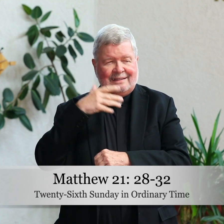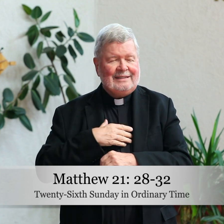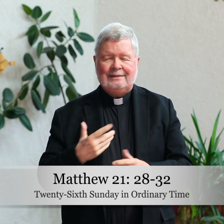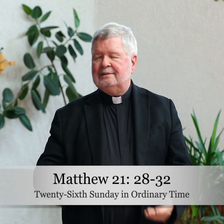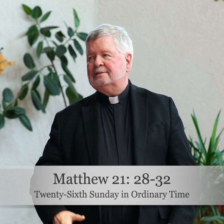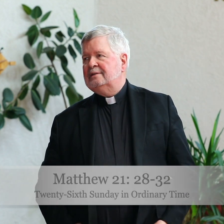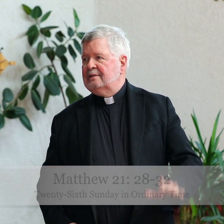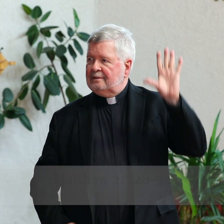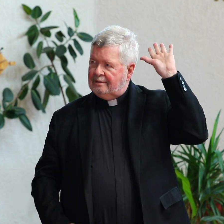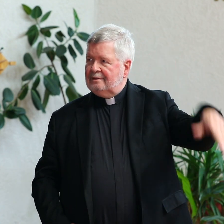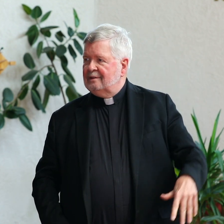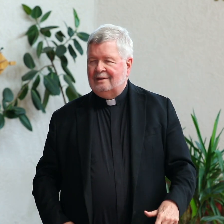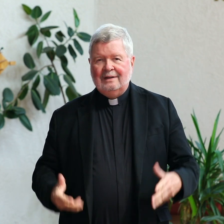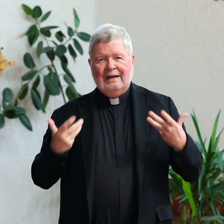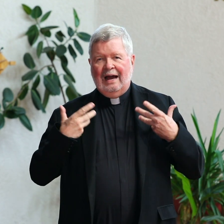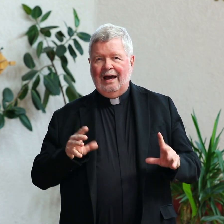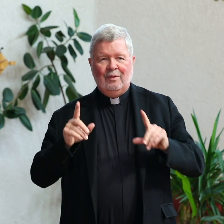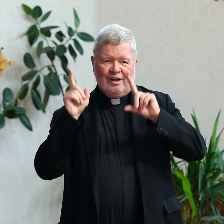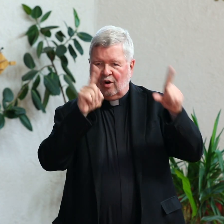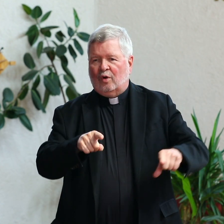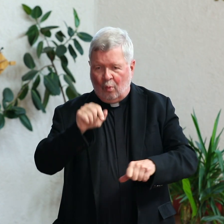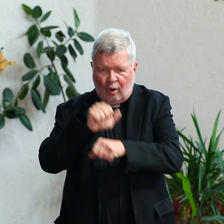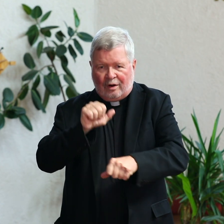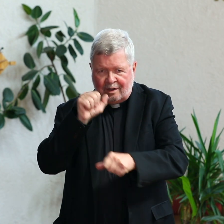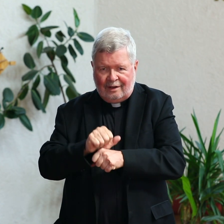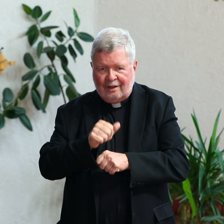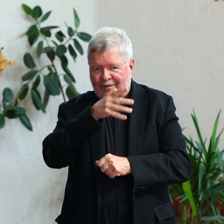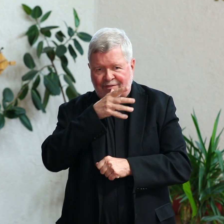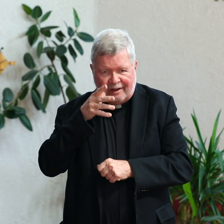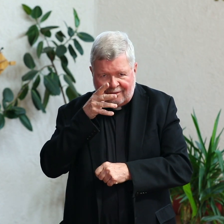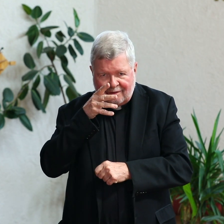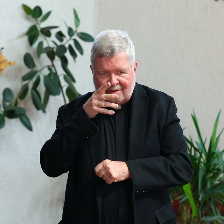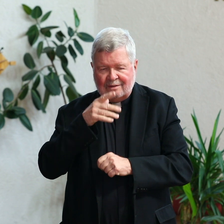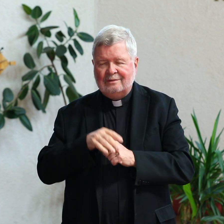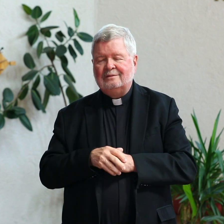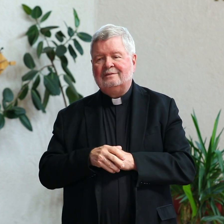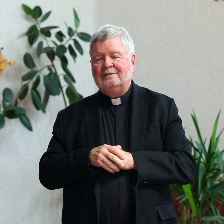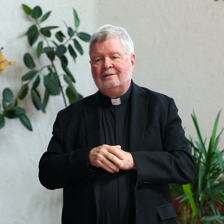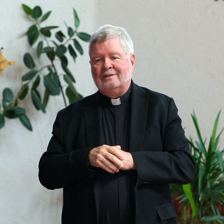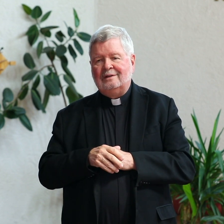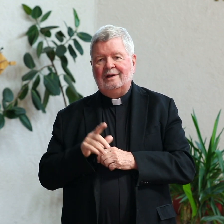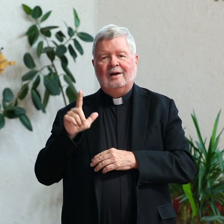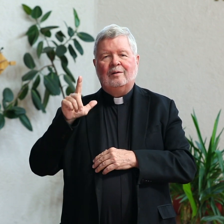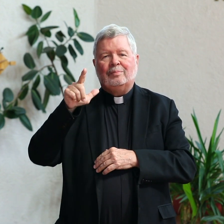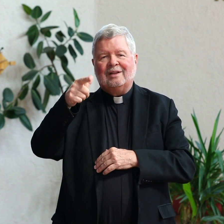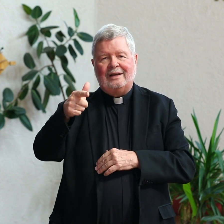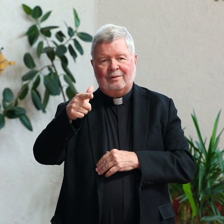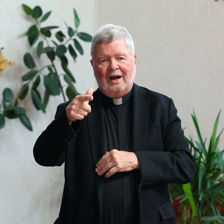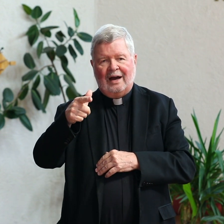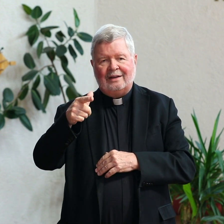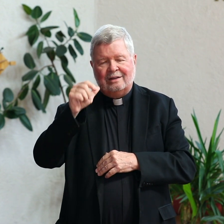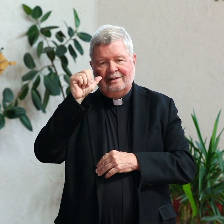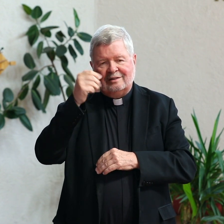son says, I don't want to go to work in the field. But later on, the